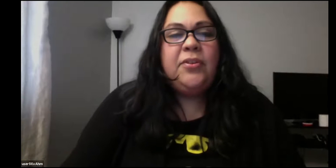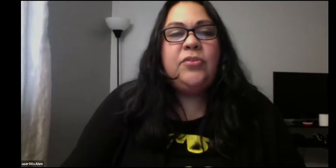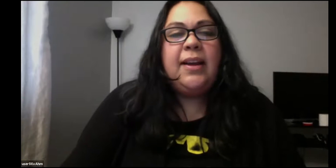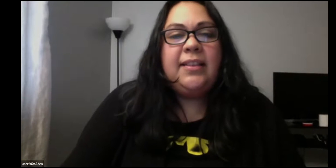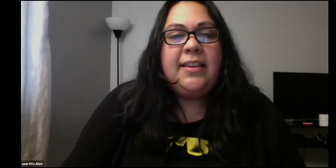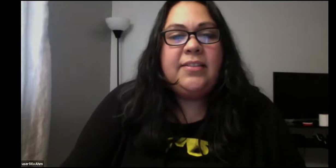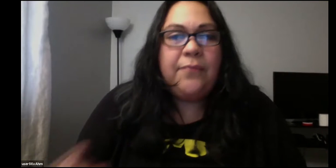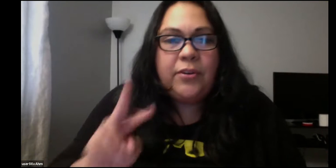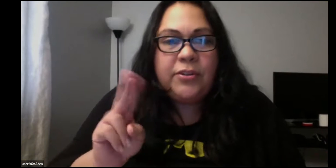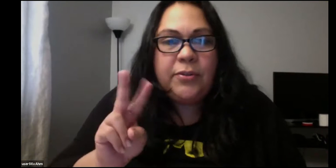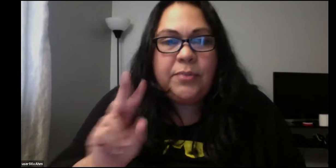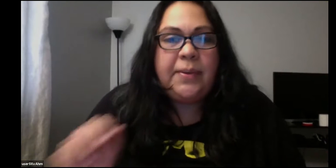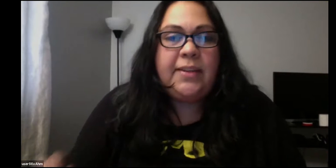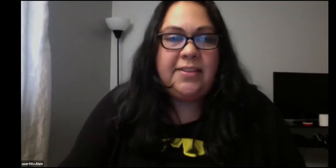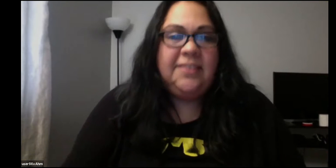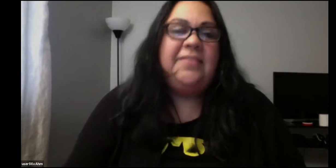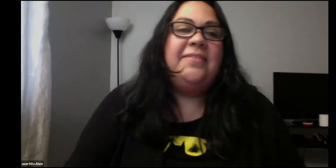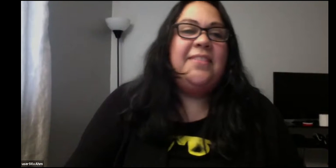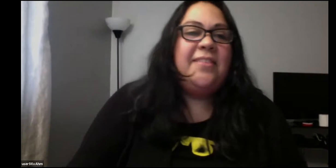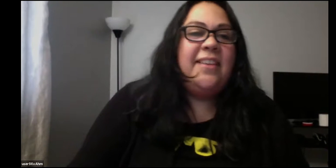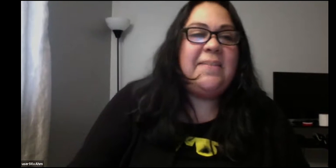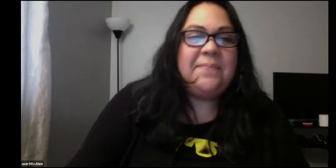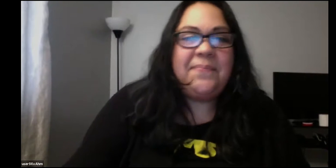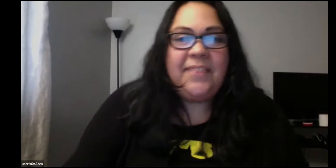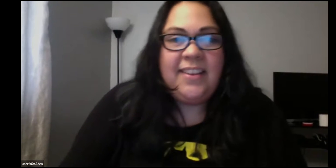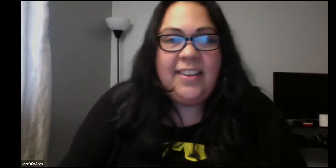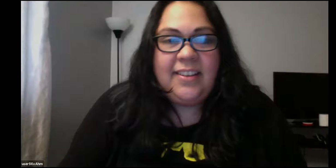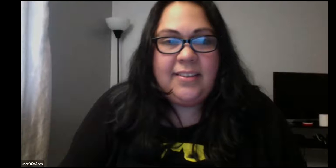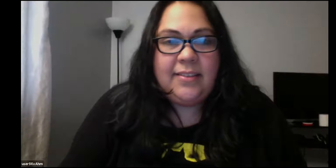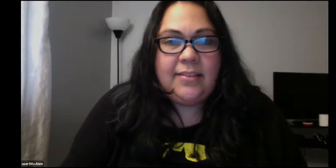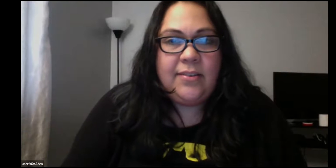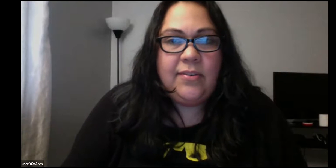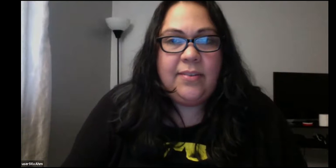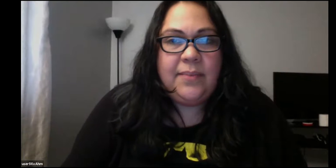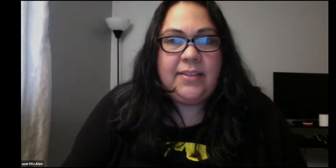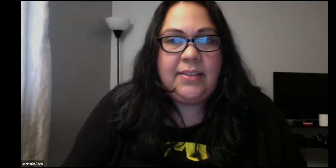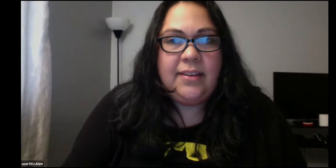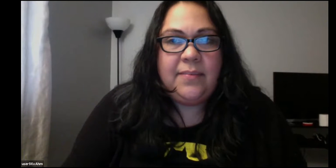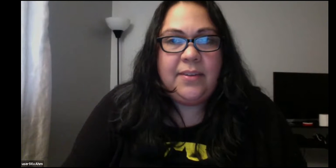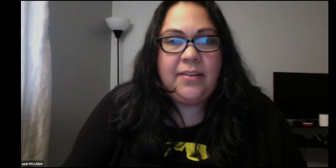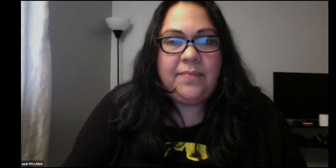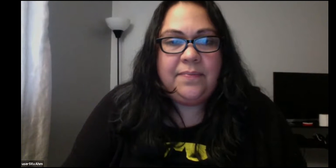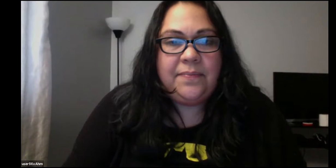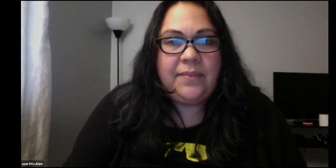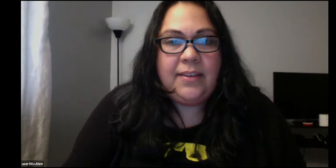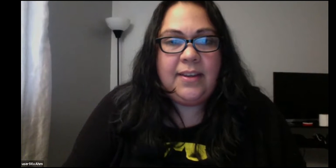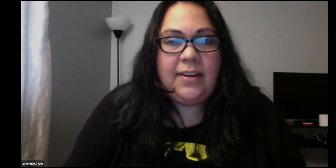try at least the first 2 speeds, all right? So let me see, I'm gonna get it